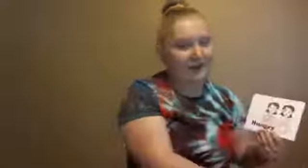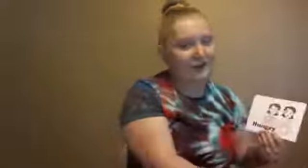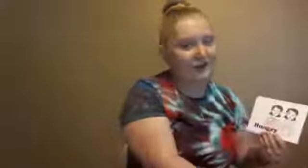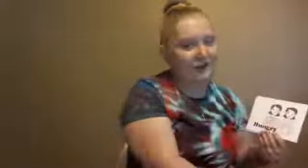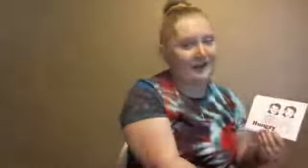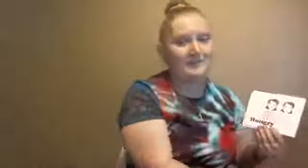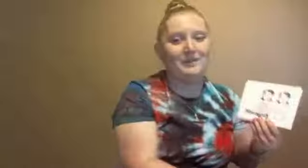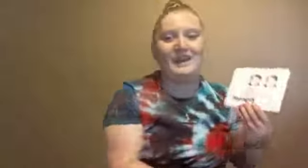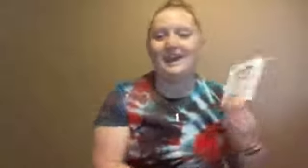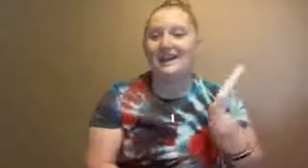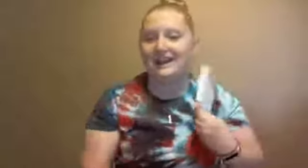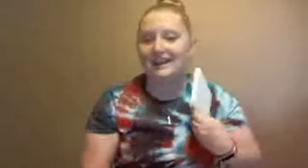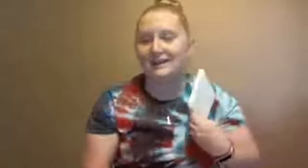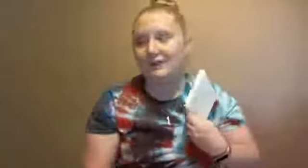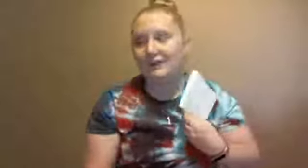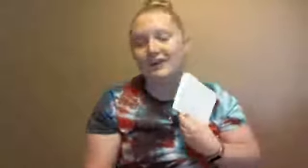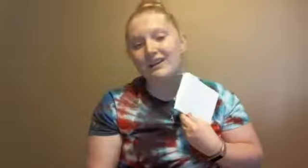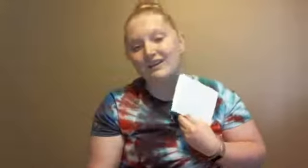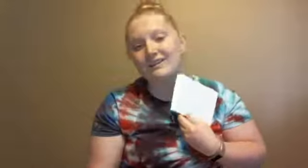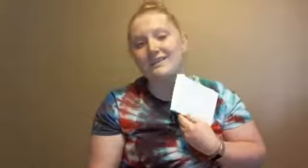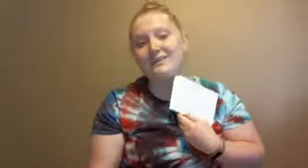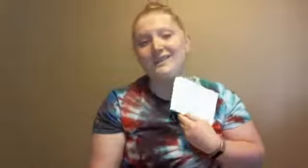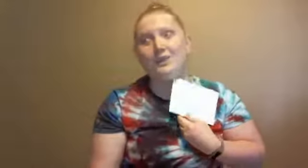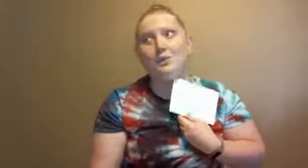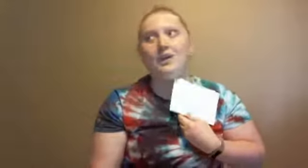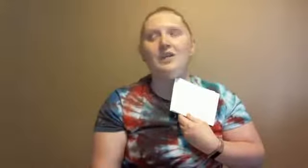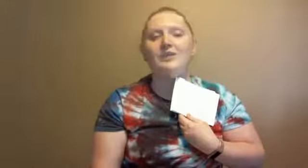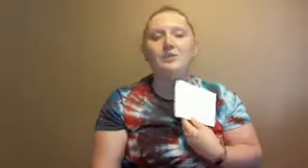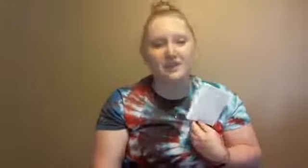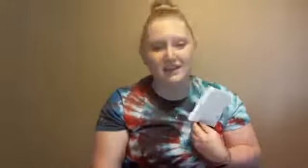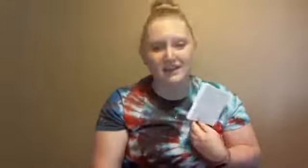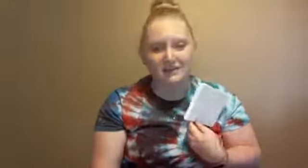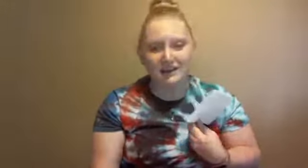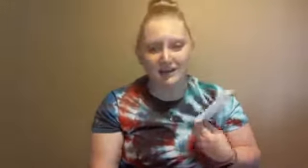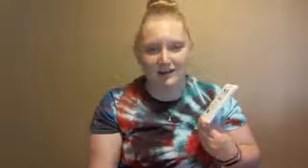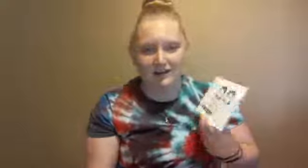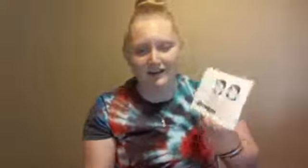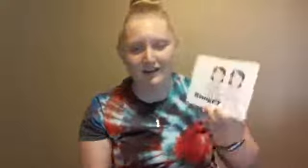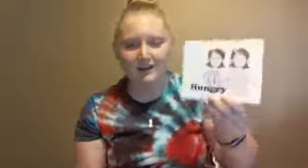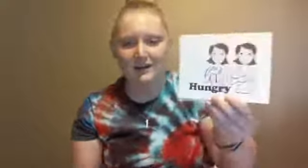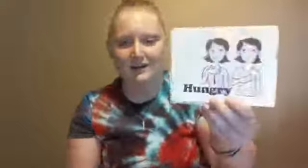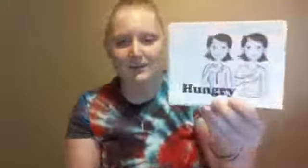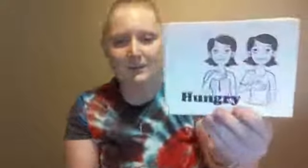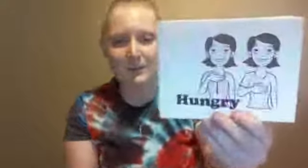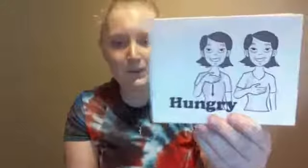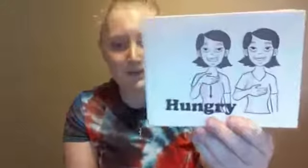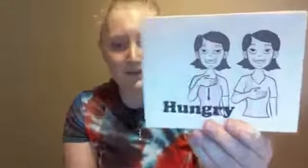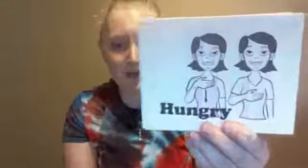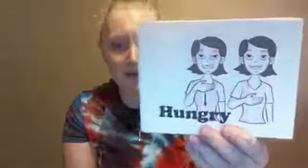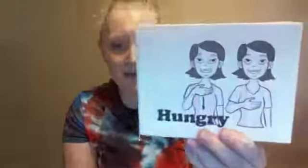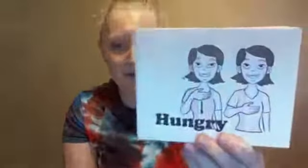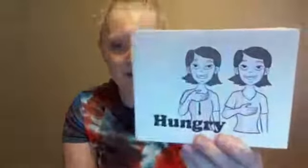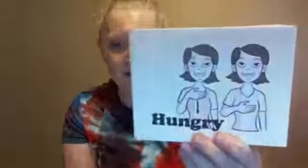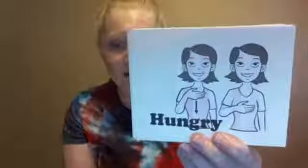All right. And if you were trying to tell someone that you were really, really hungry and need some food in sign language,